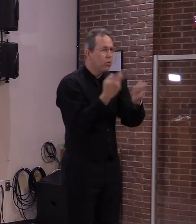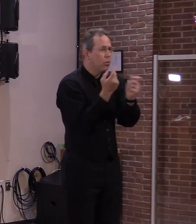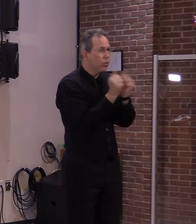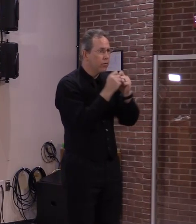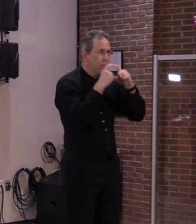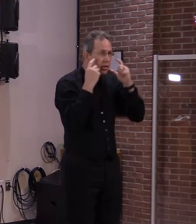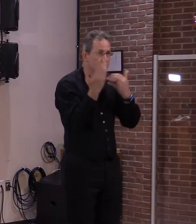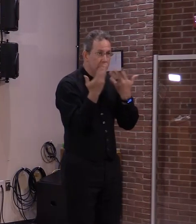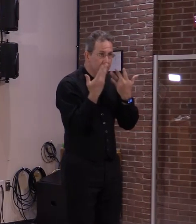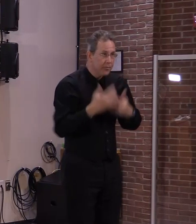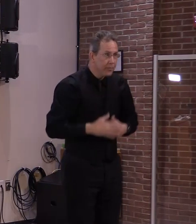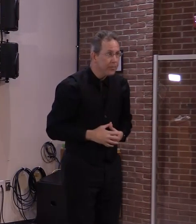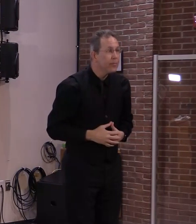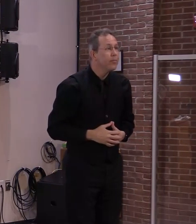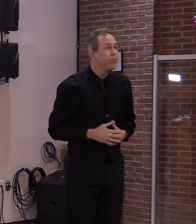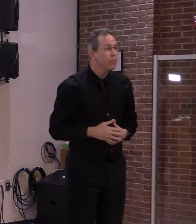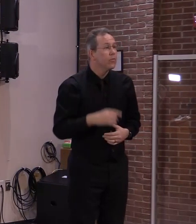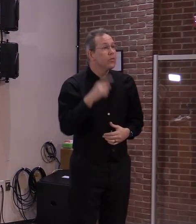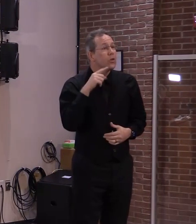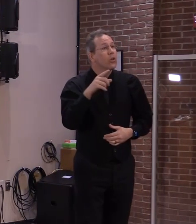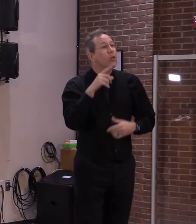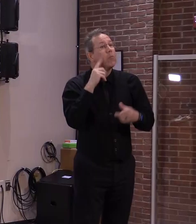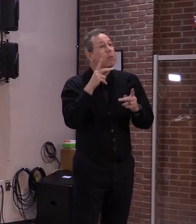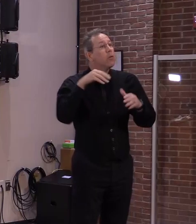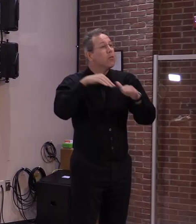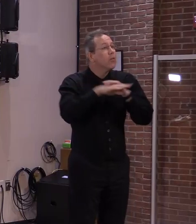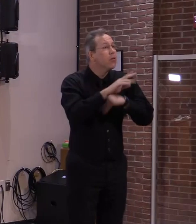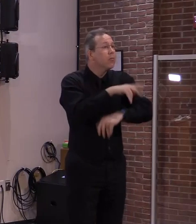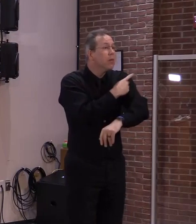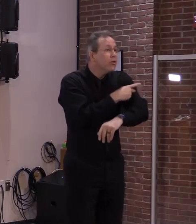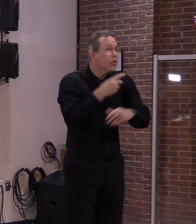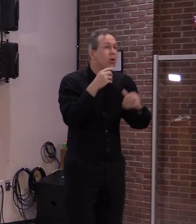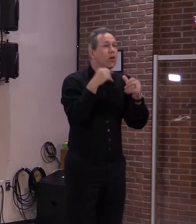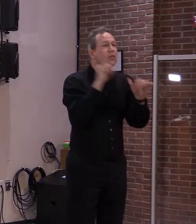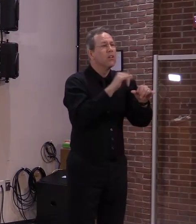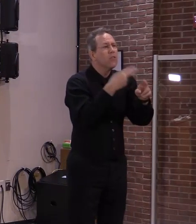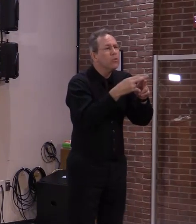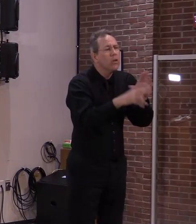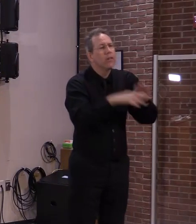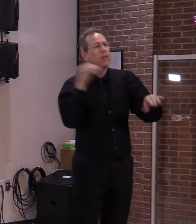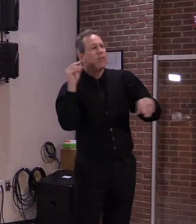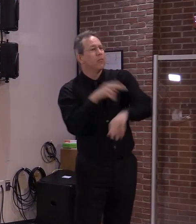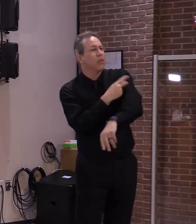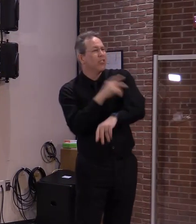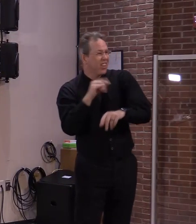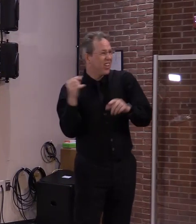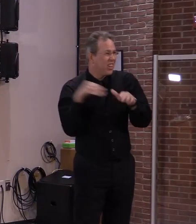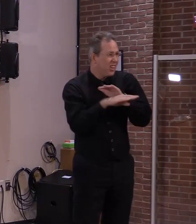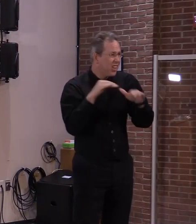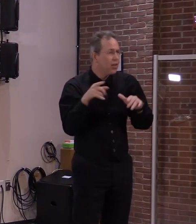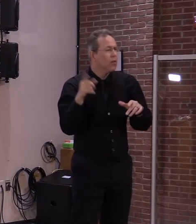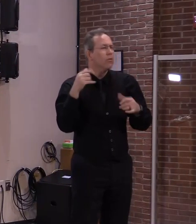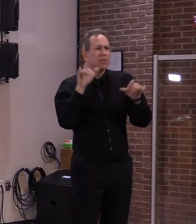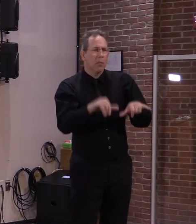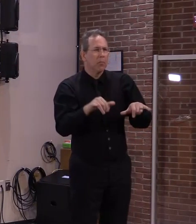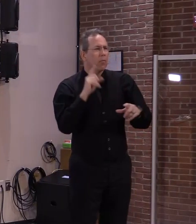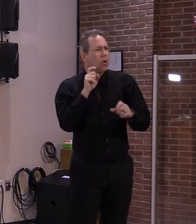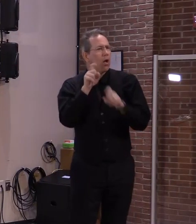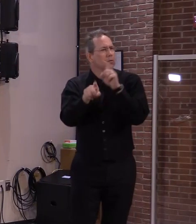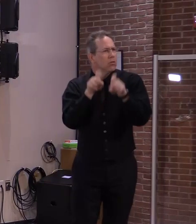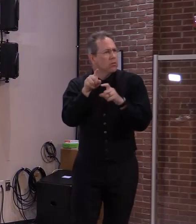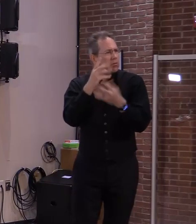and outpatient procedures. Under this guidance, patients will be screened for vaccination status and should be prepared to present